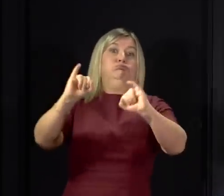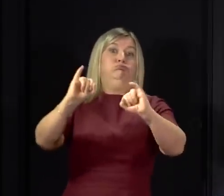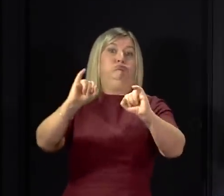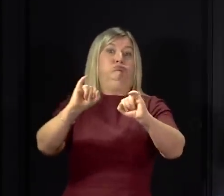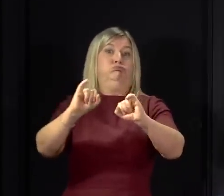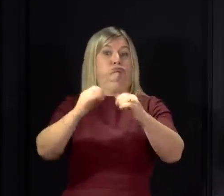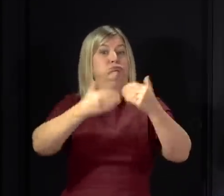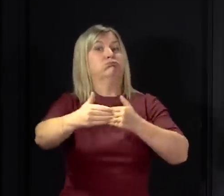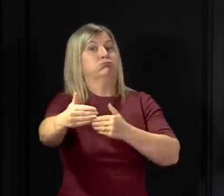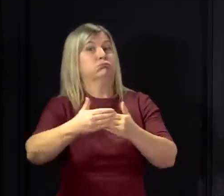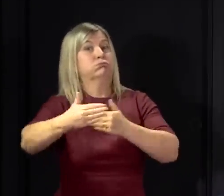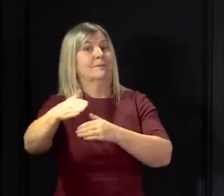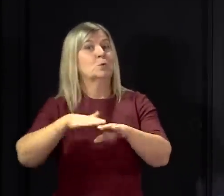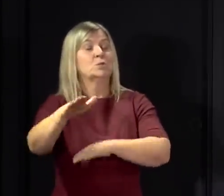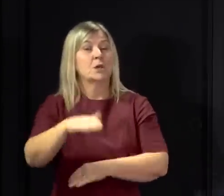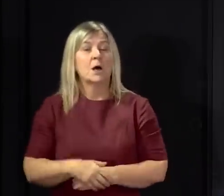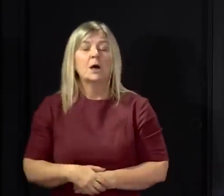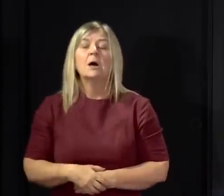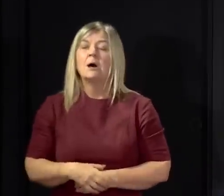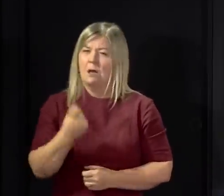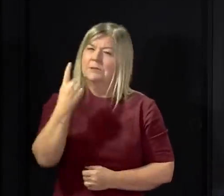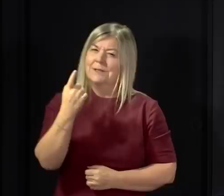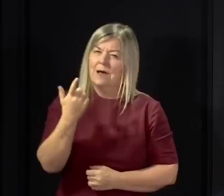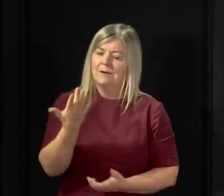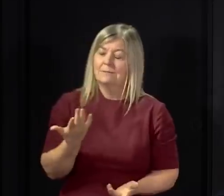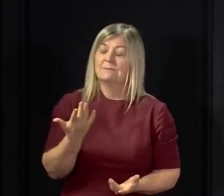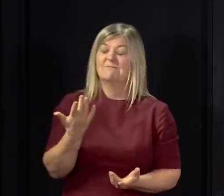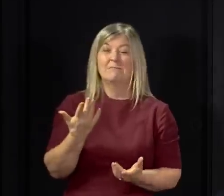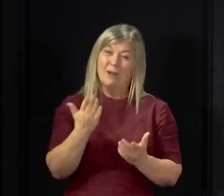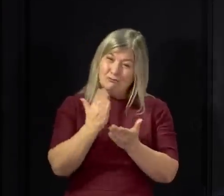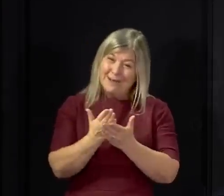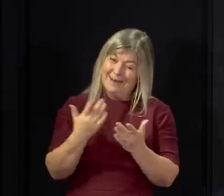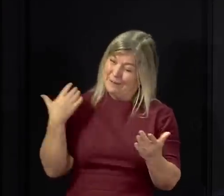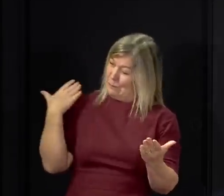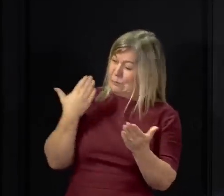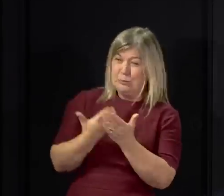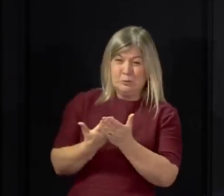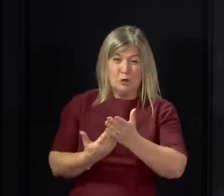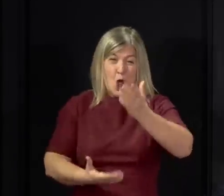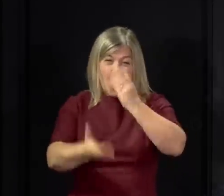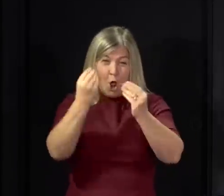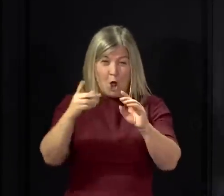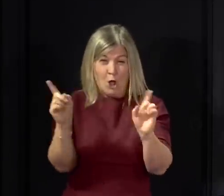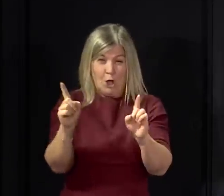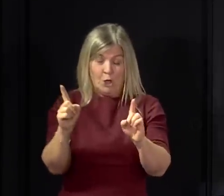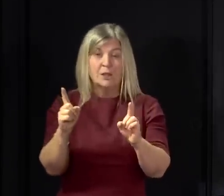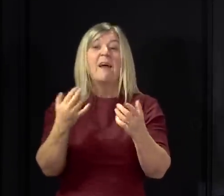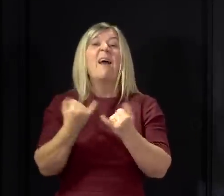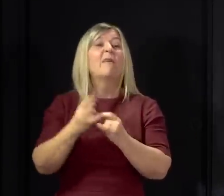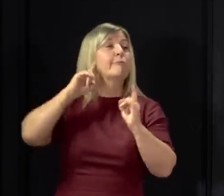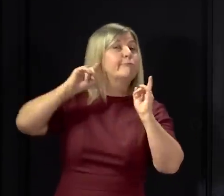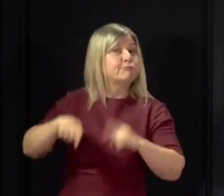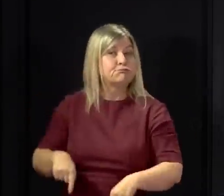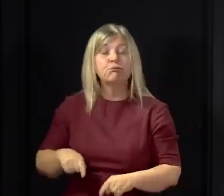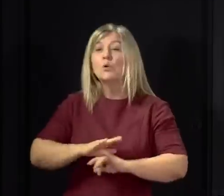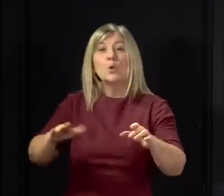I really understand that. But the most important thing we have learned through this pandemic is that failing to act quickly, decisively